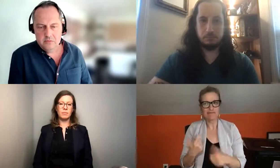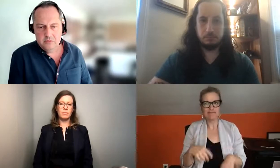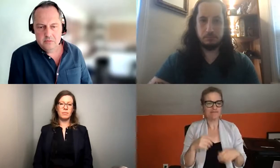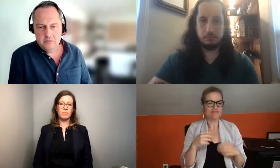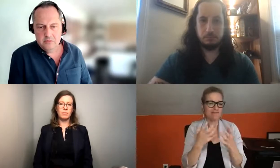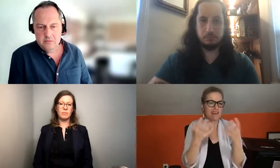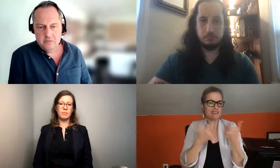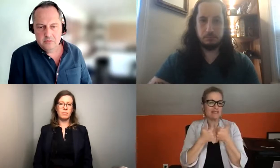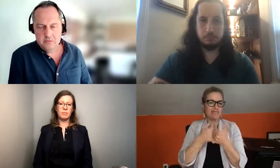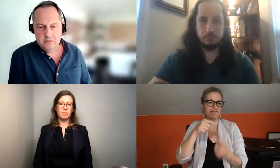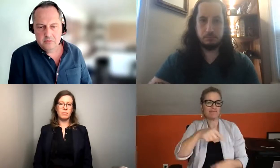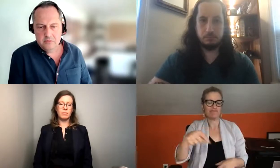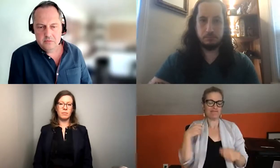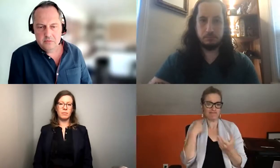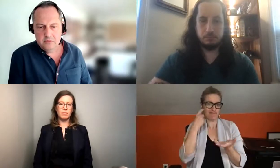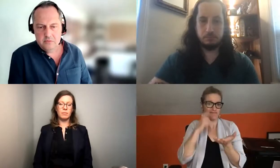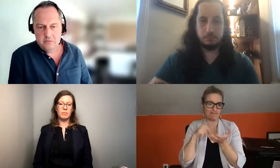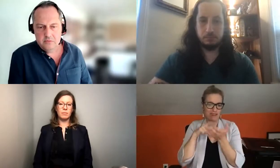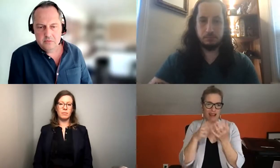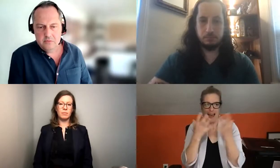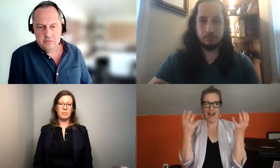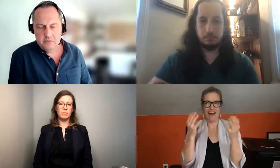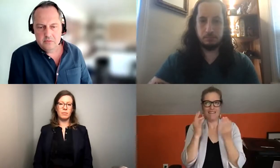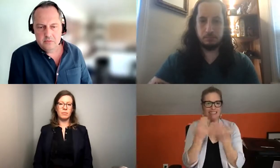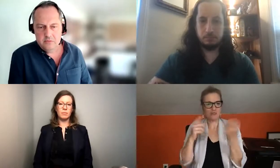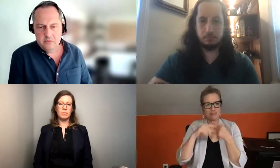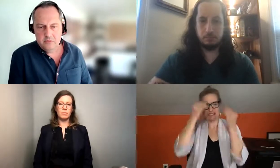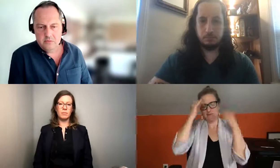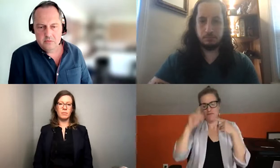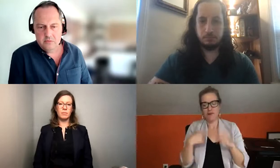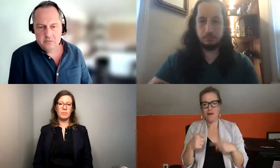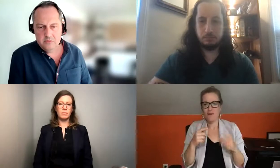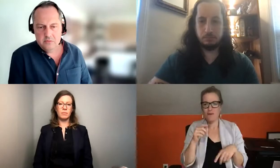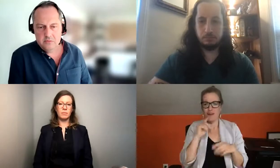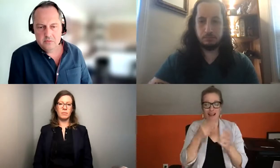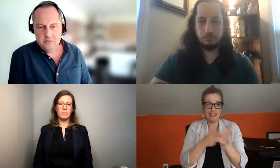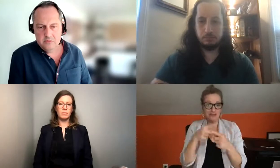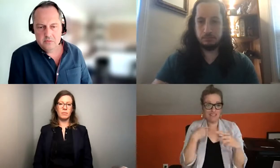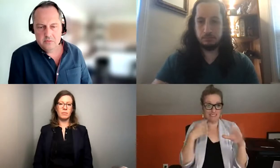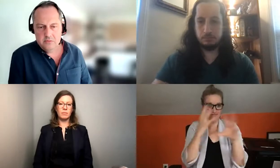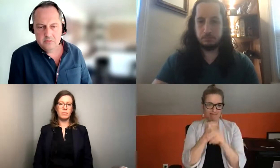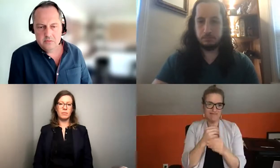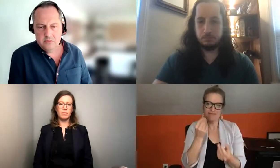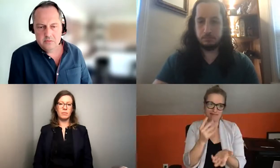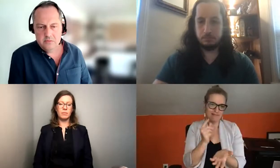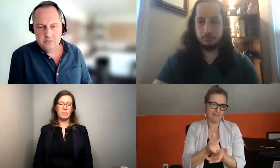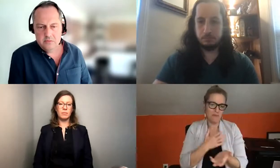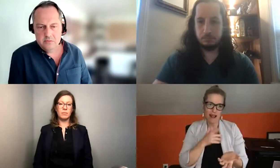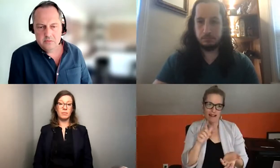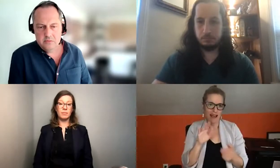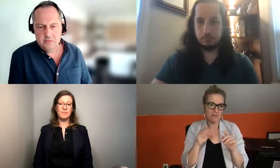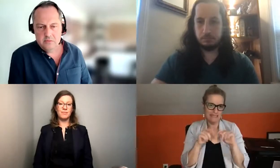Deaf education is the foundation. There's just so many challenges that we're starting to recognize and consider.